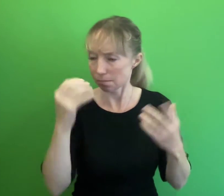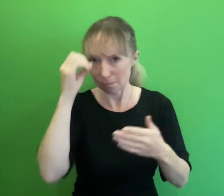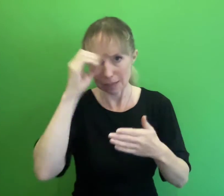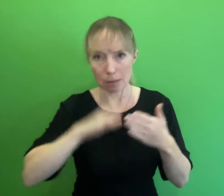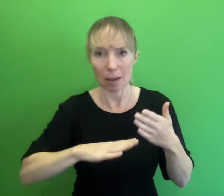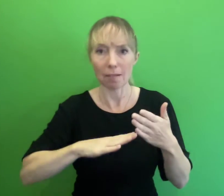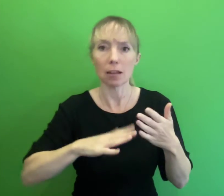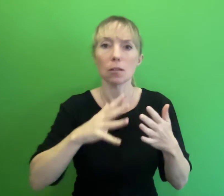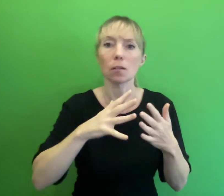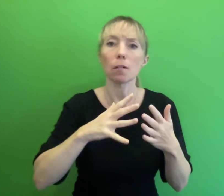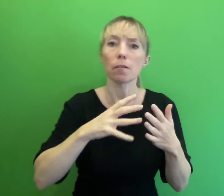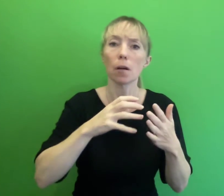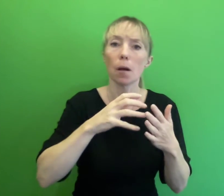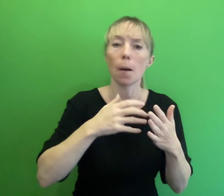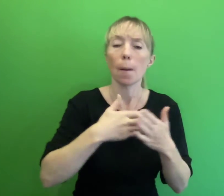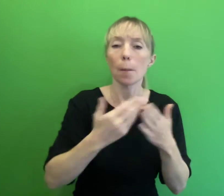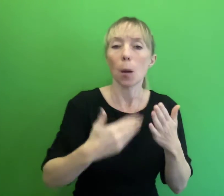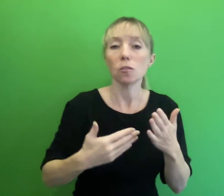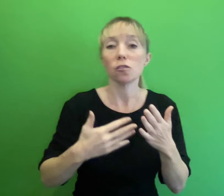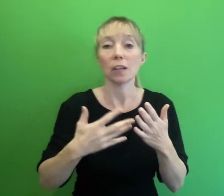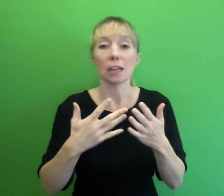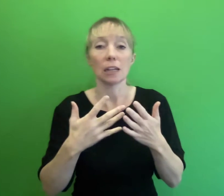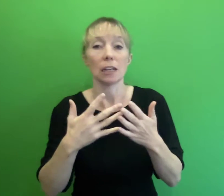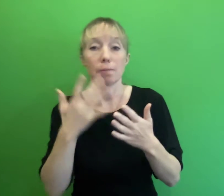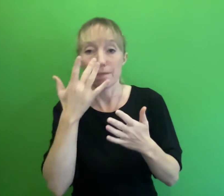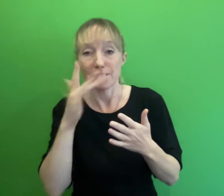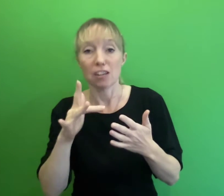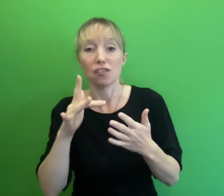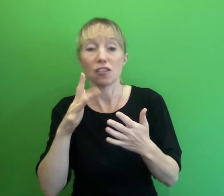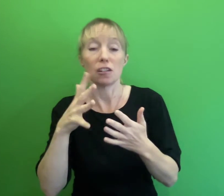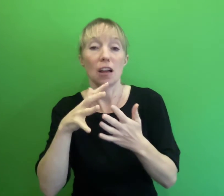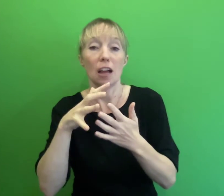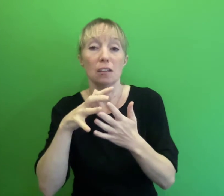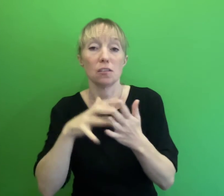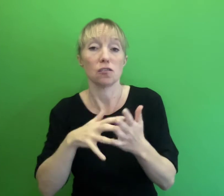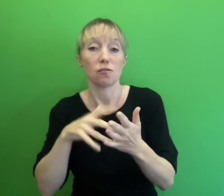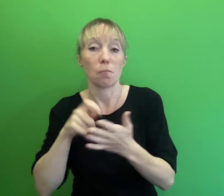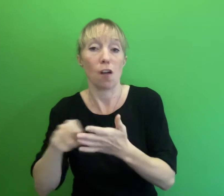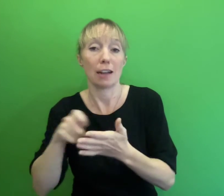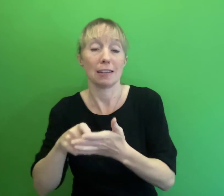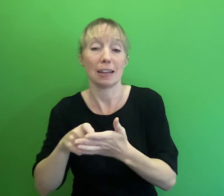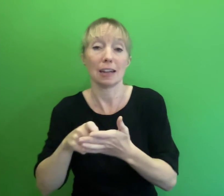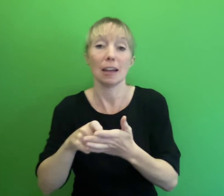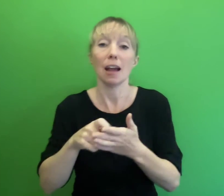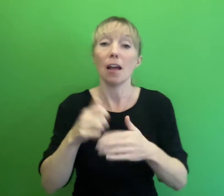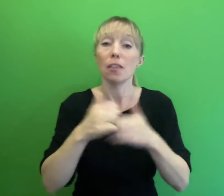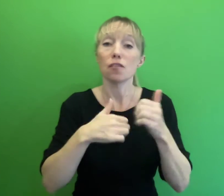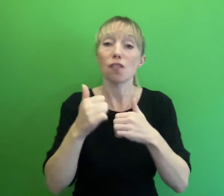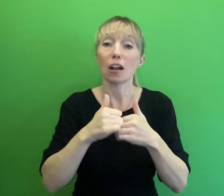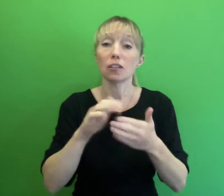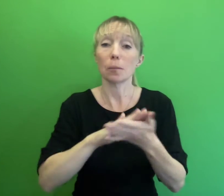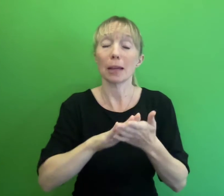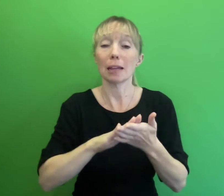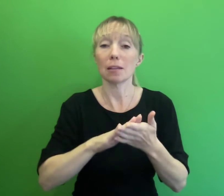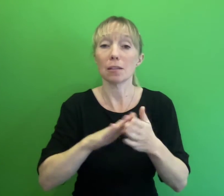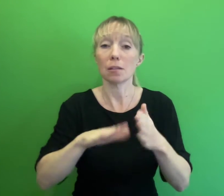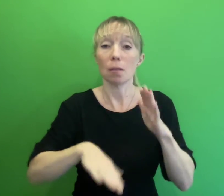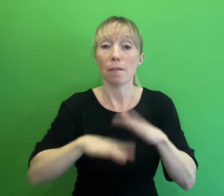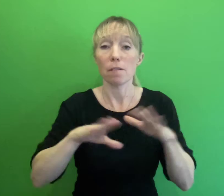writing. The structure expected the whole group to work on one genre per day, and for some writers this gave them the room to grow